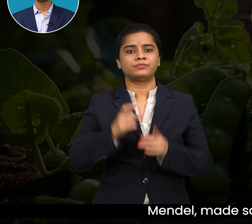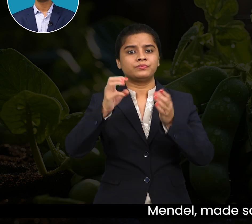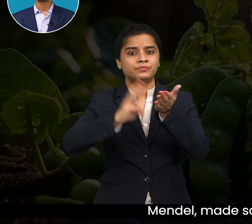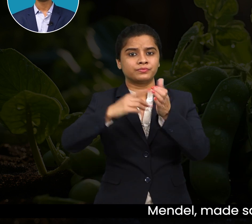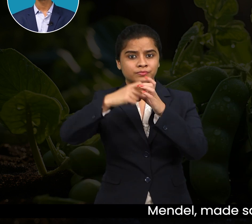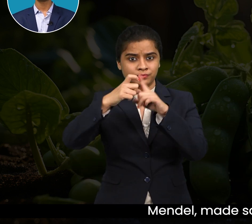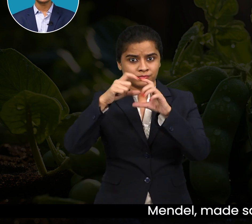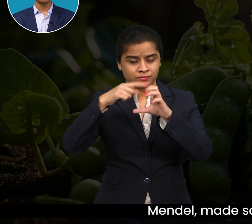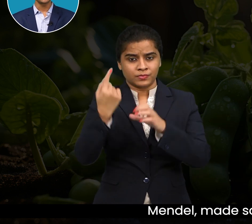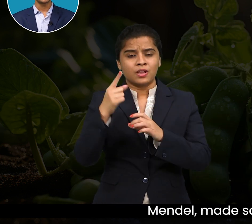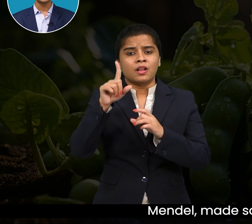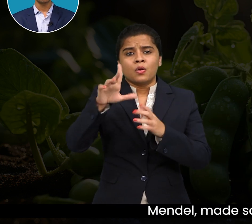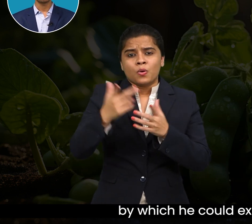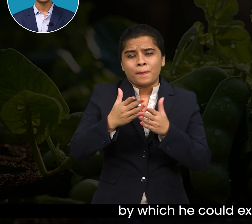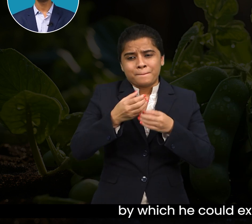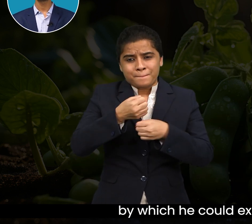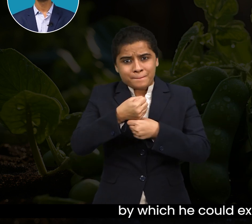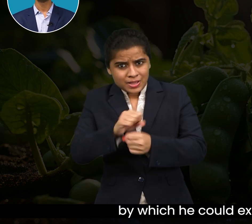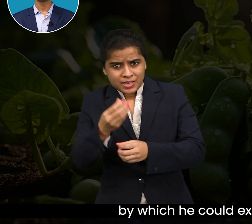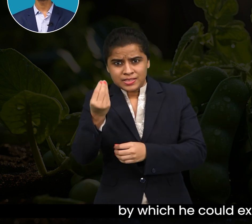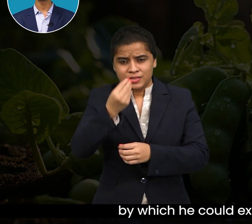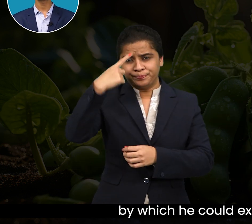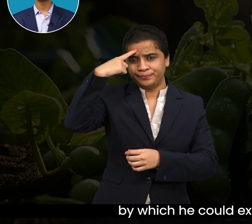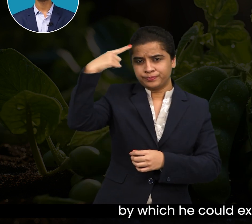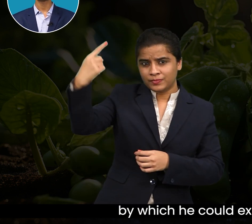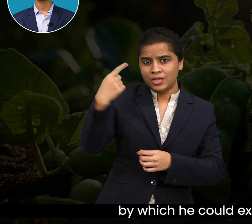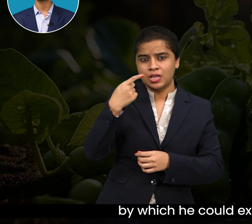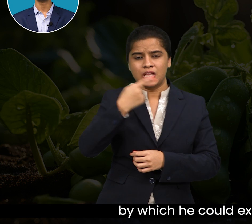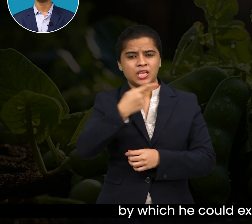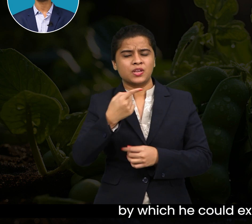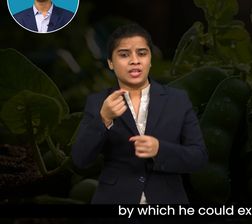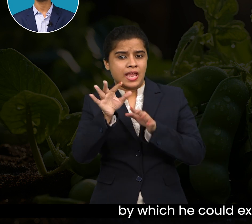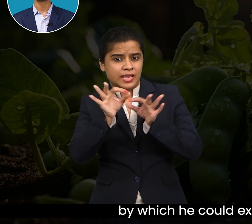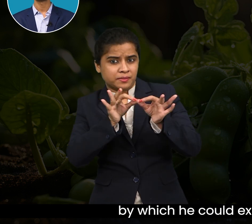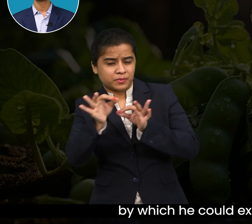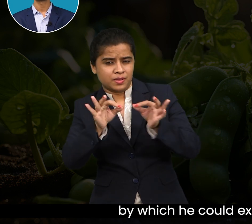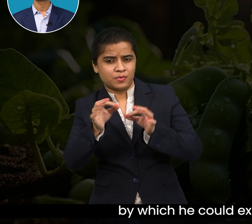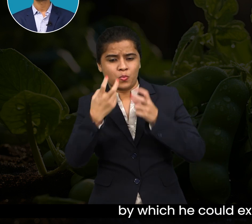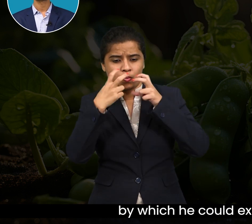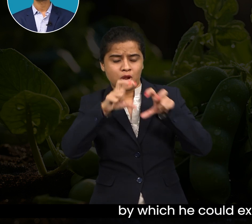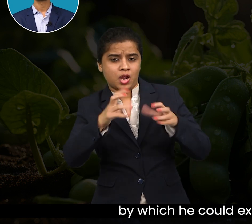Mendel made some assumptions by which he could explain his observations.